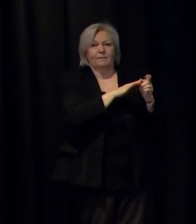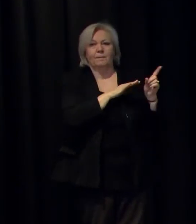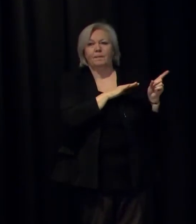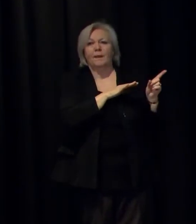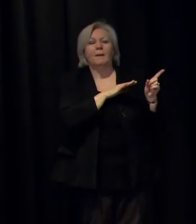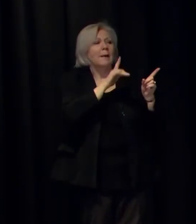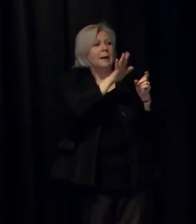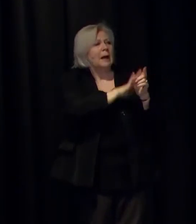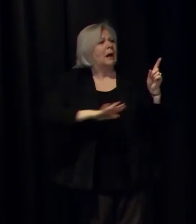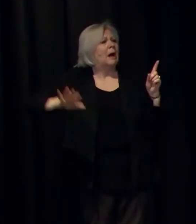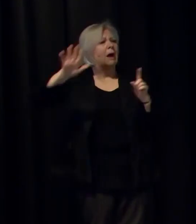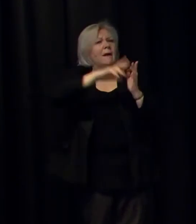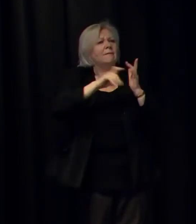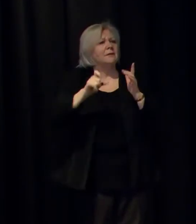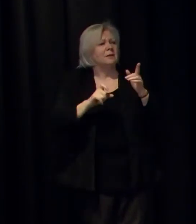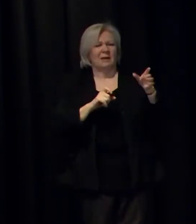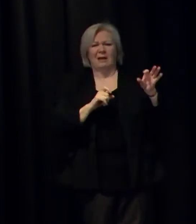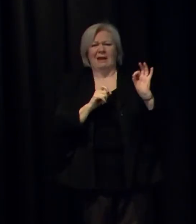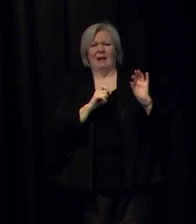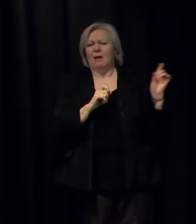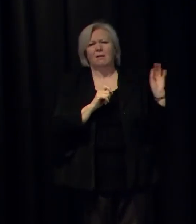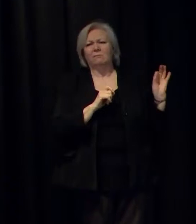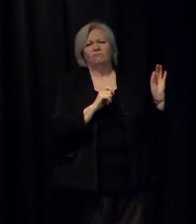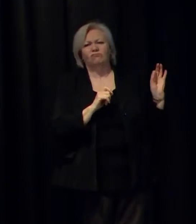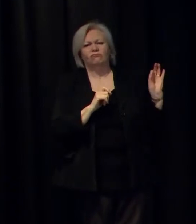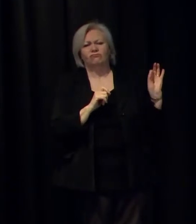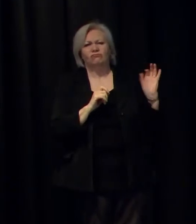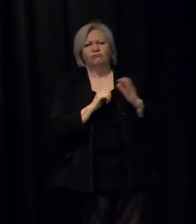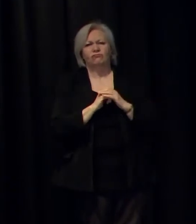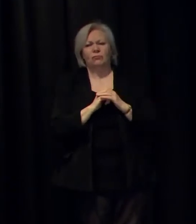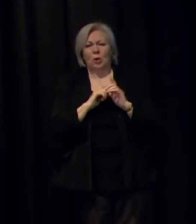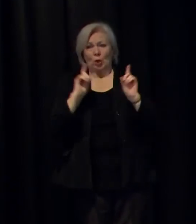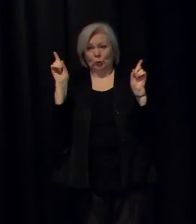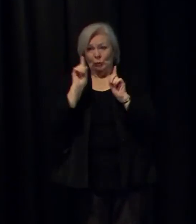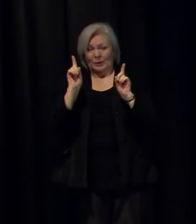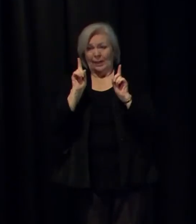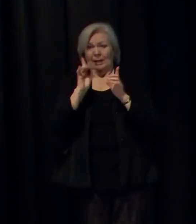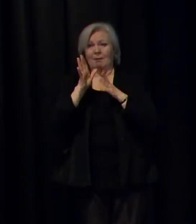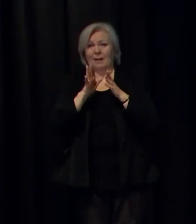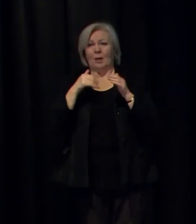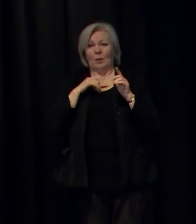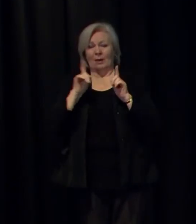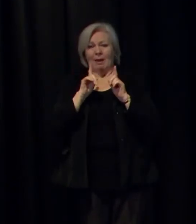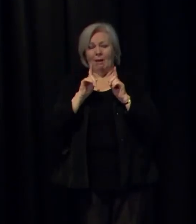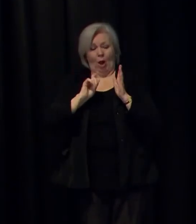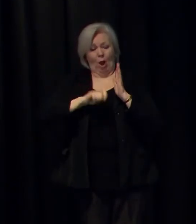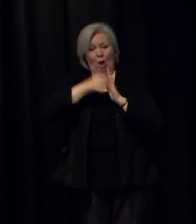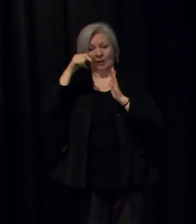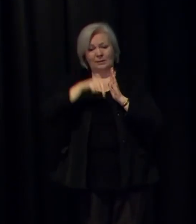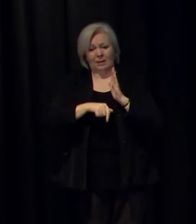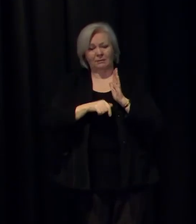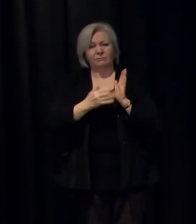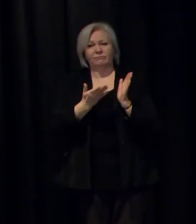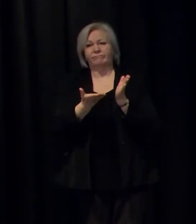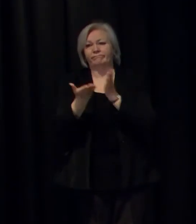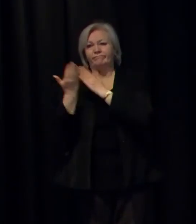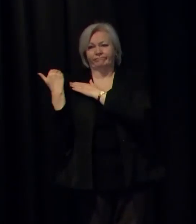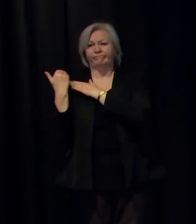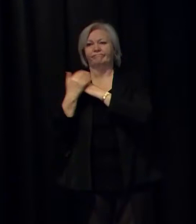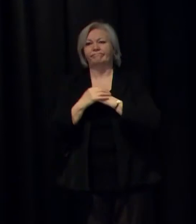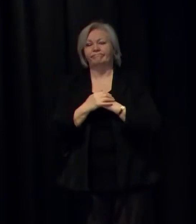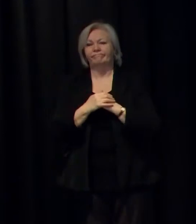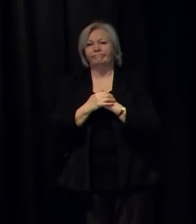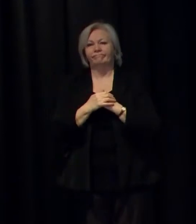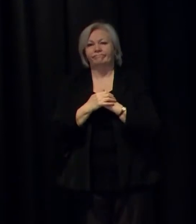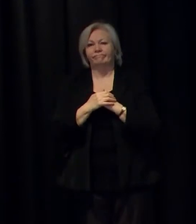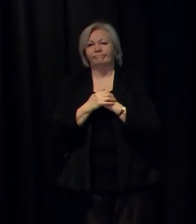state, no. We're moving this today. We are moving beyond that. So we're not locking people down